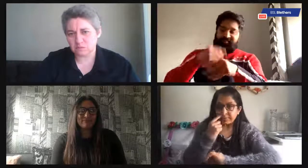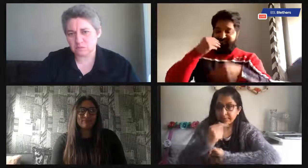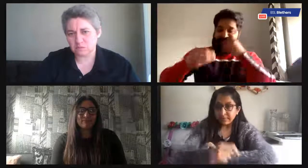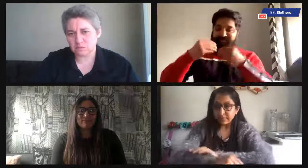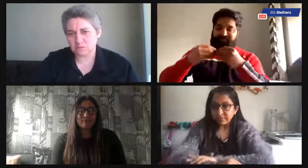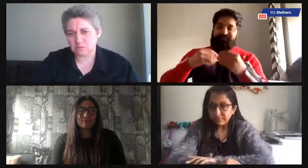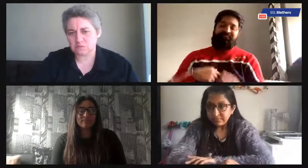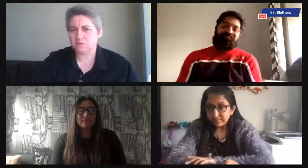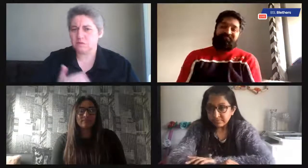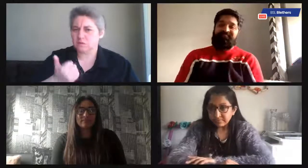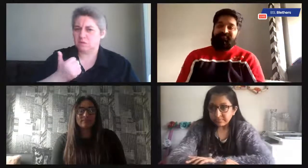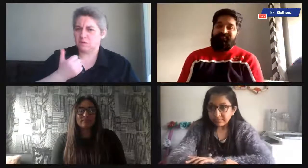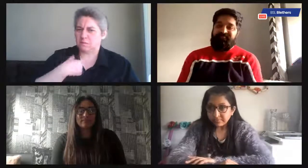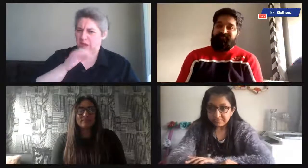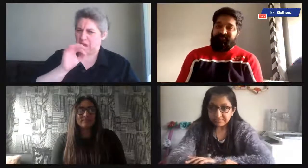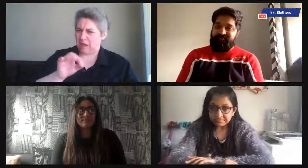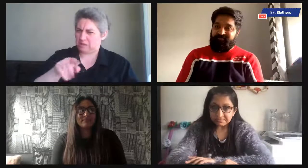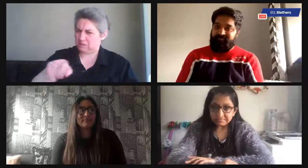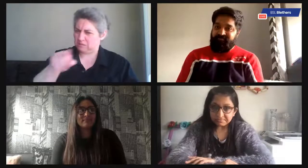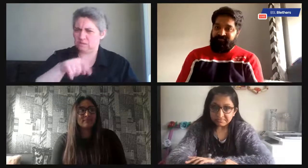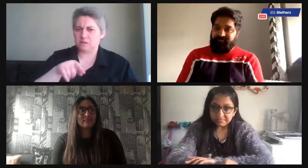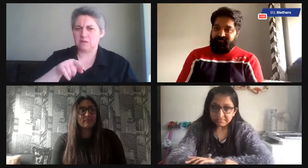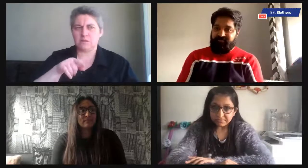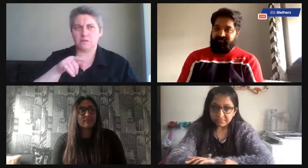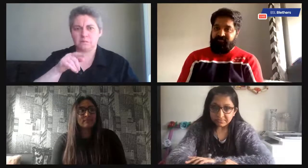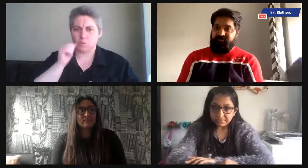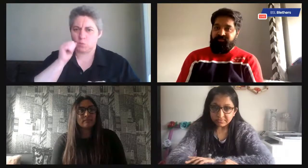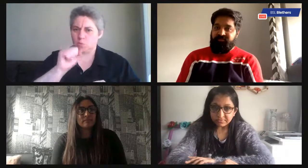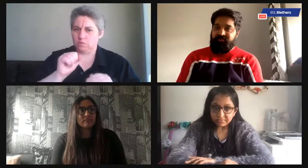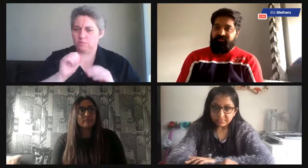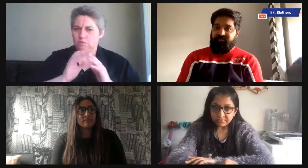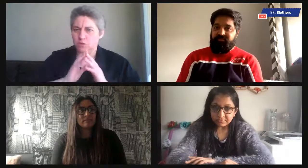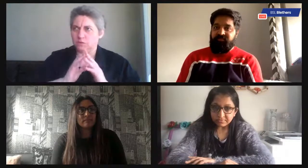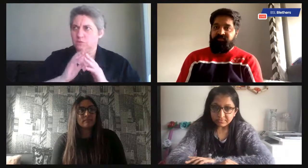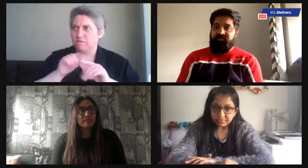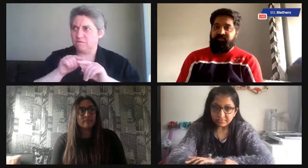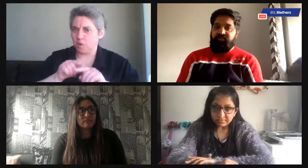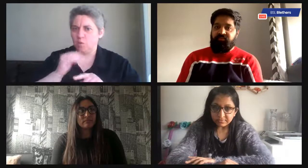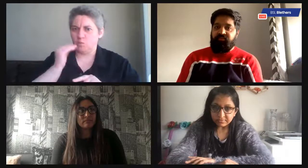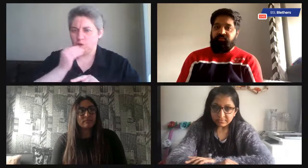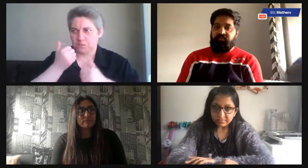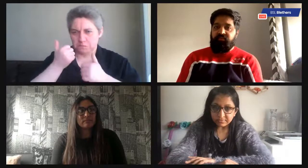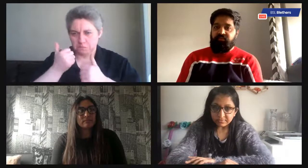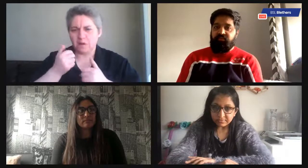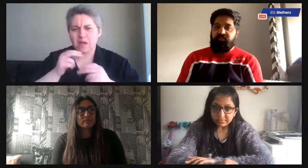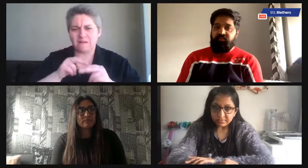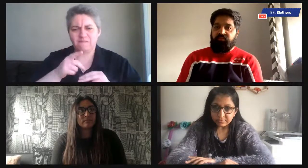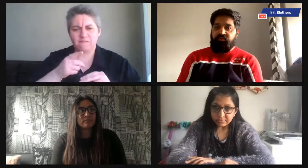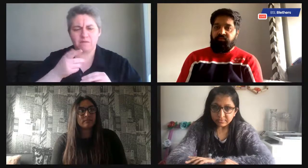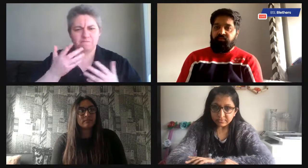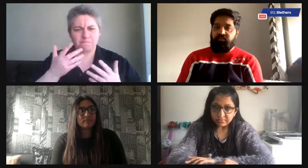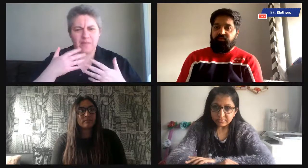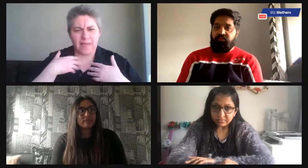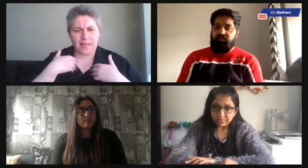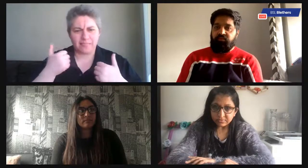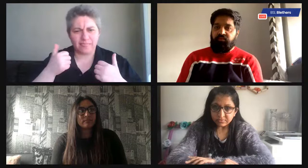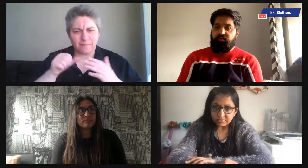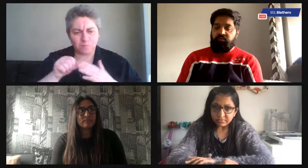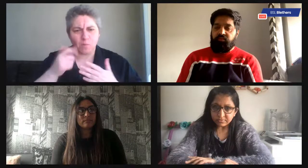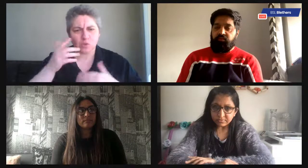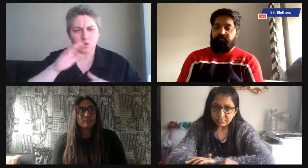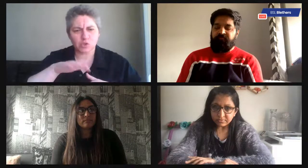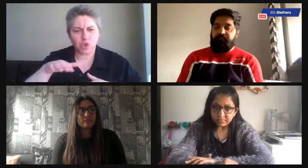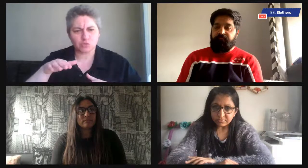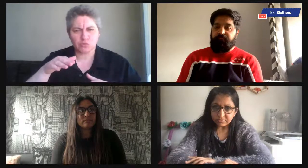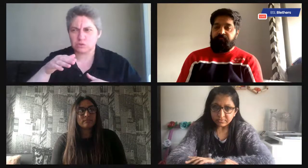and the spring summer months. So that's the reason. Ah, right. Okay. So you follow this